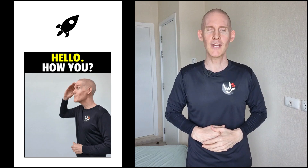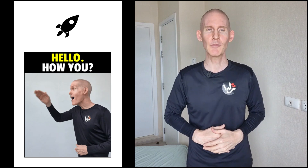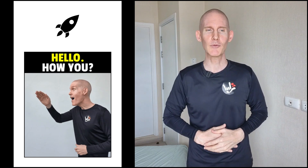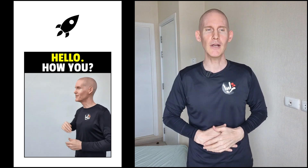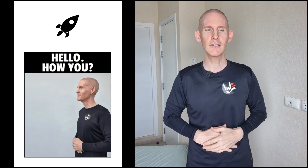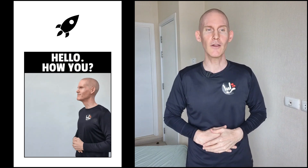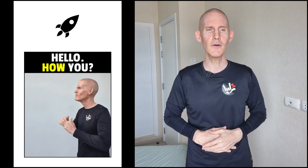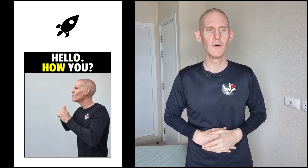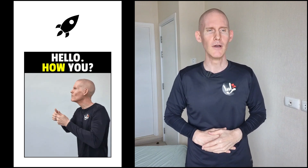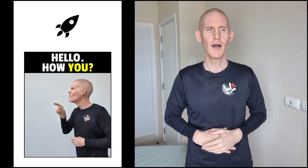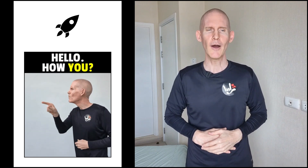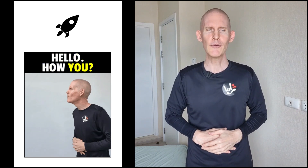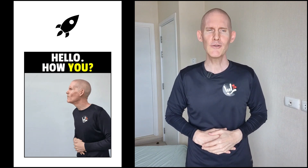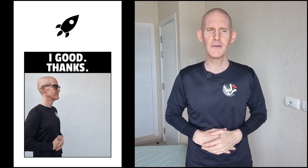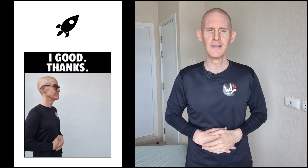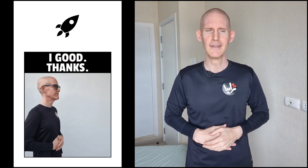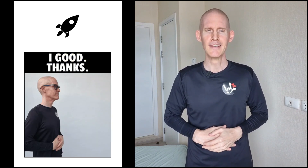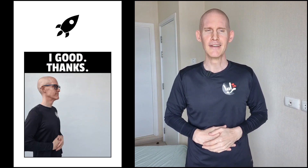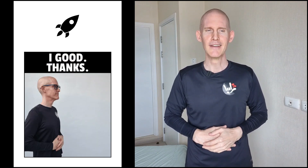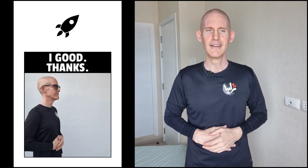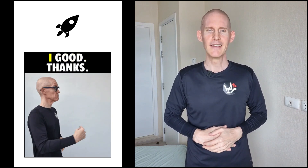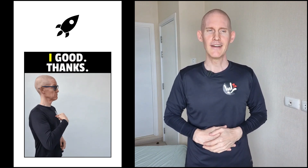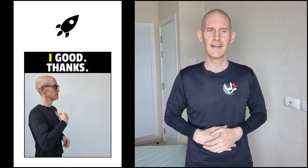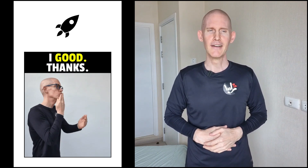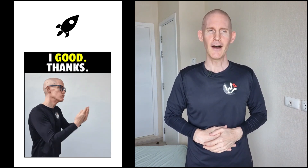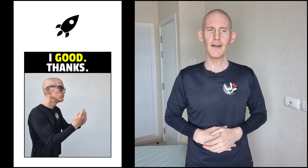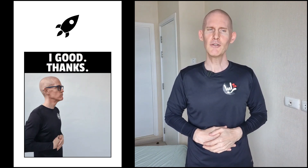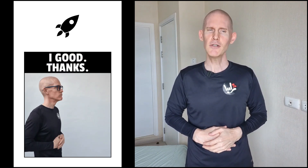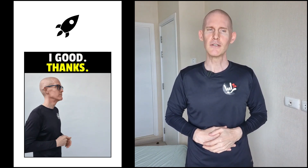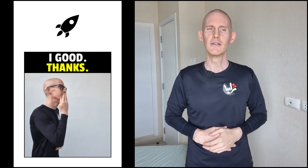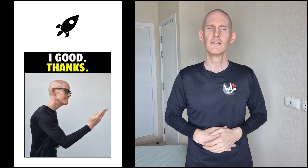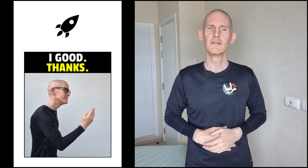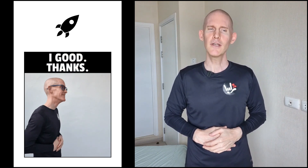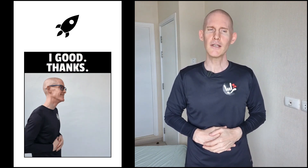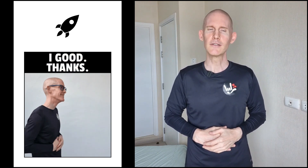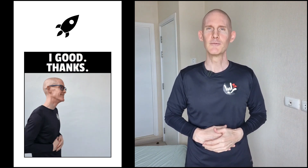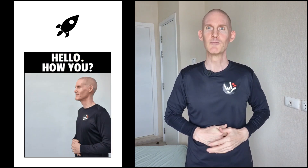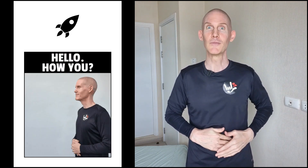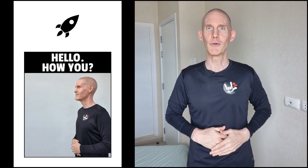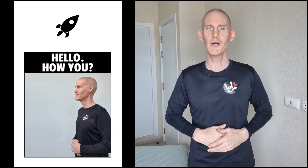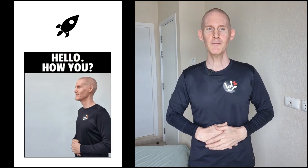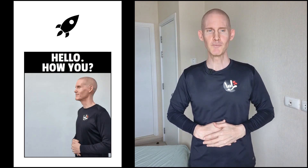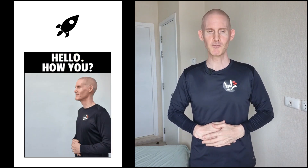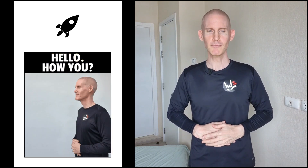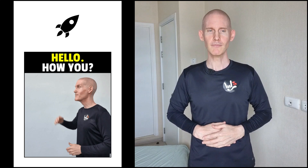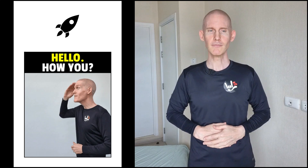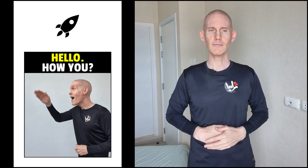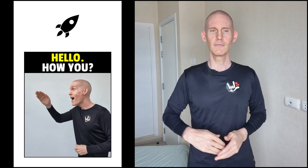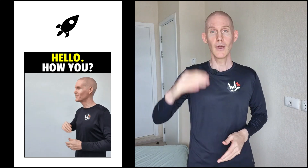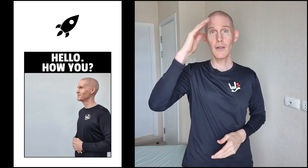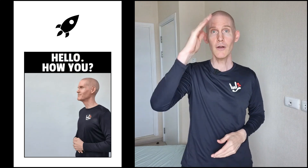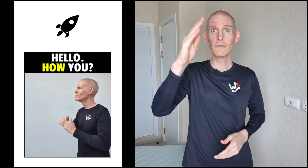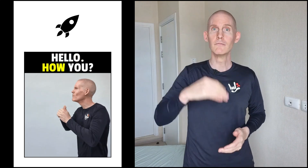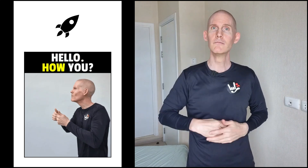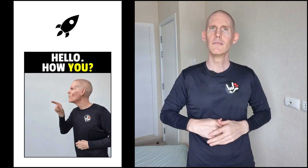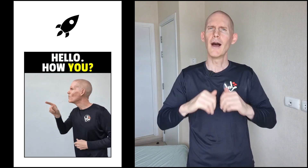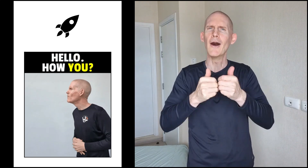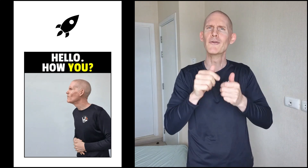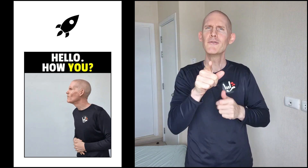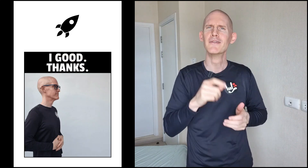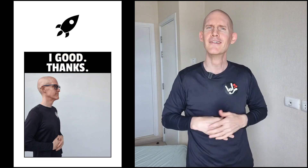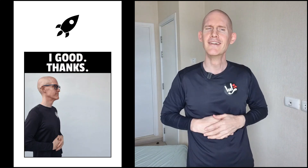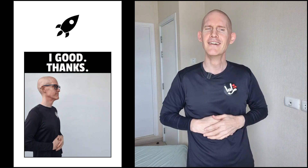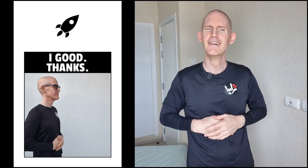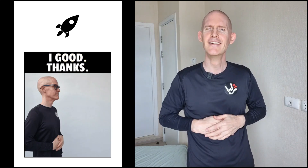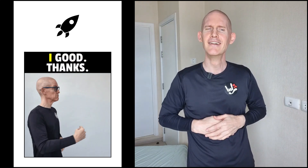One more time, let's watch. Hello, how are you? I, good, thanks. Here we go. Hello,